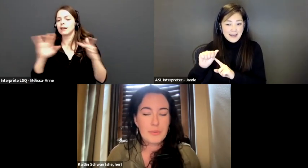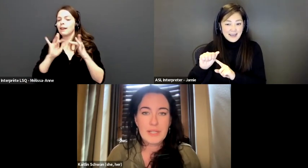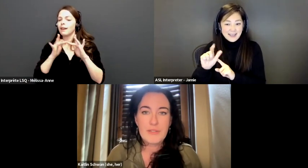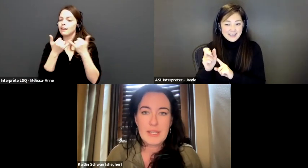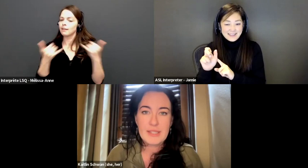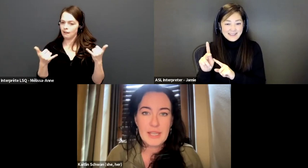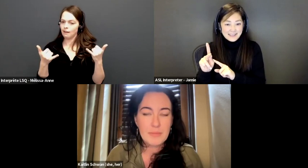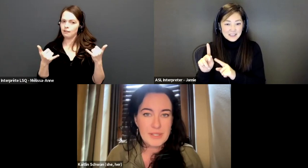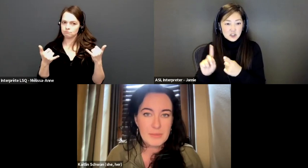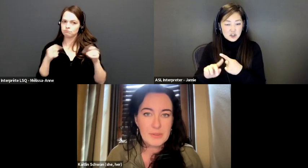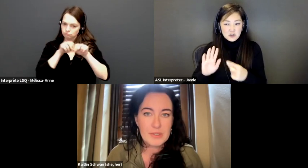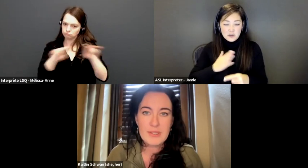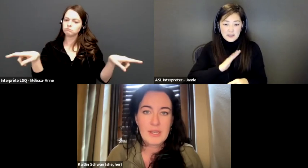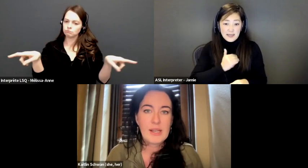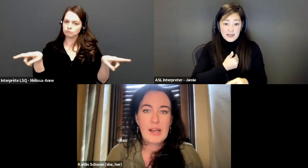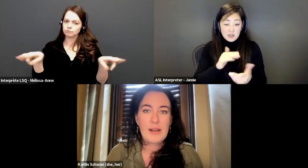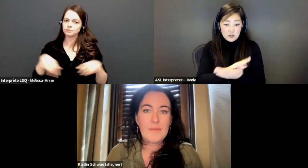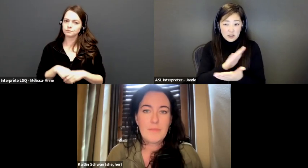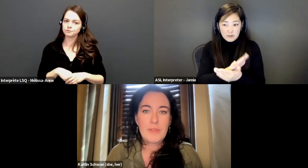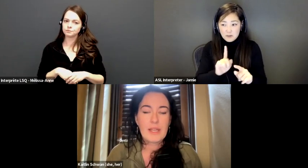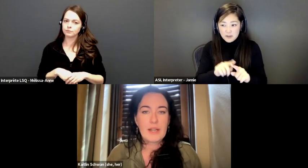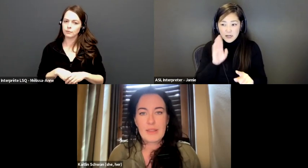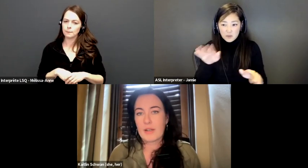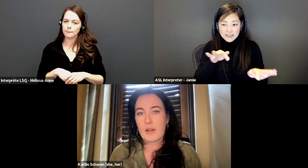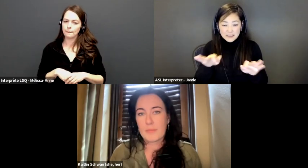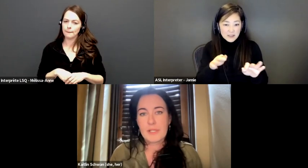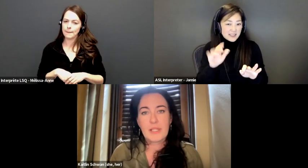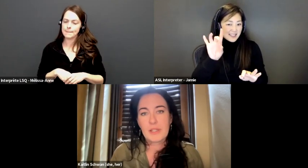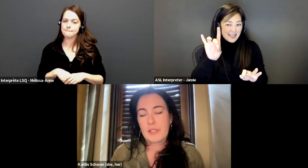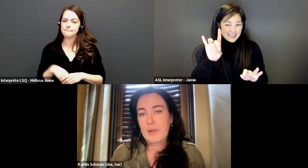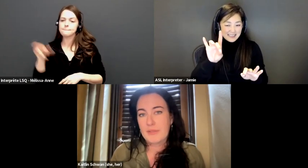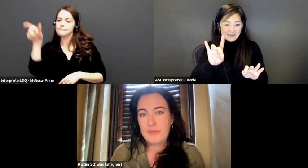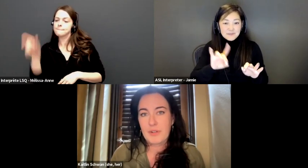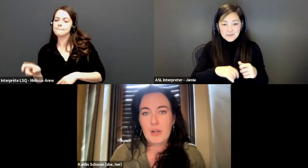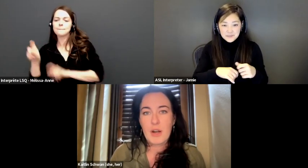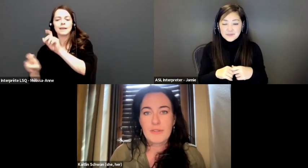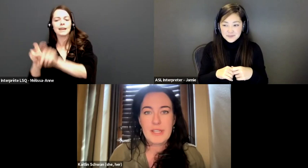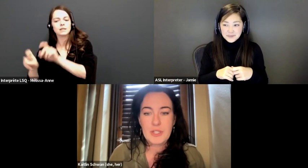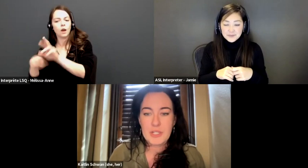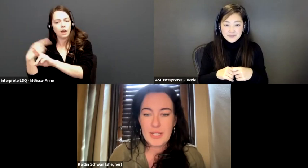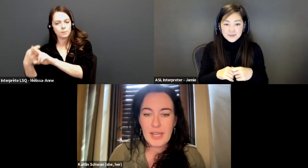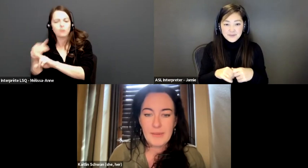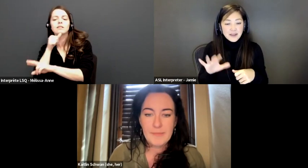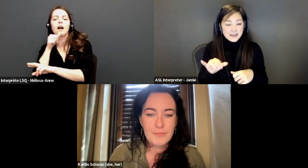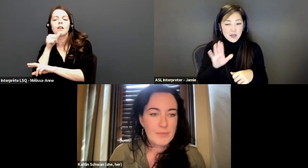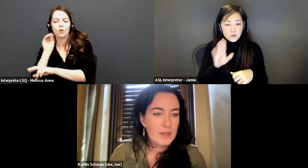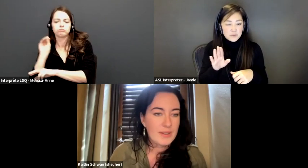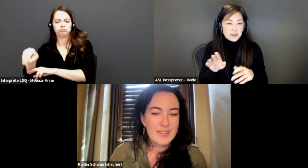through three of these key principles that I think are particularly relevant for our conversation